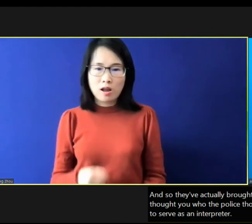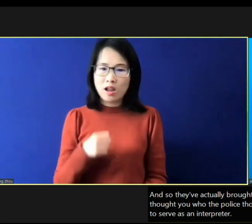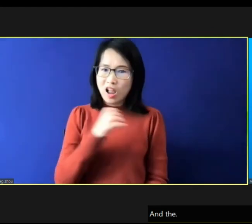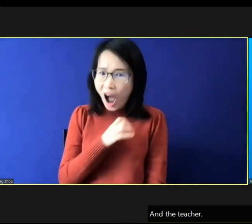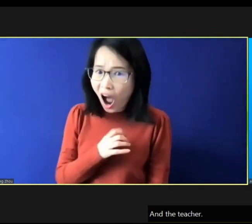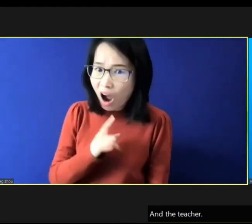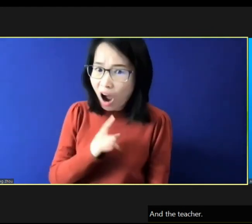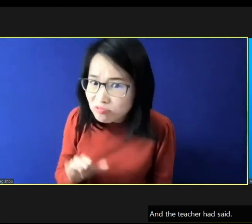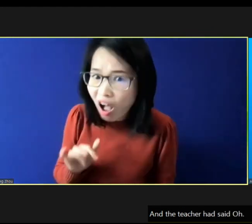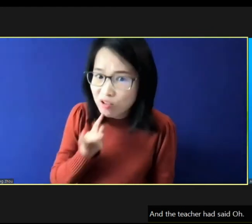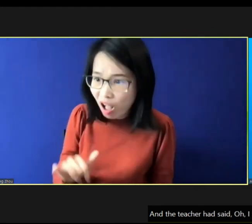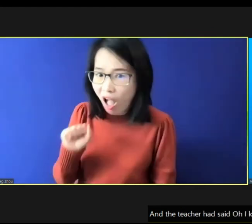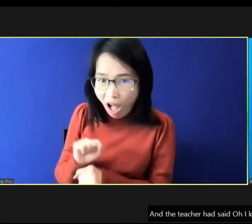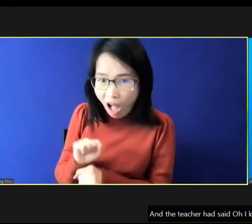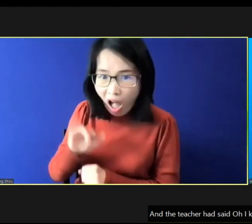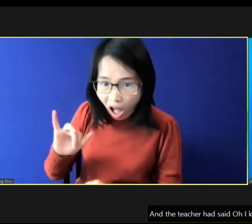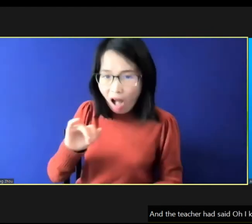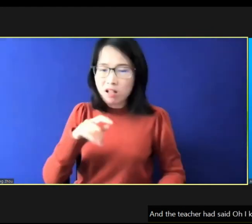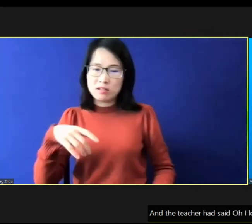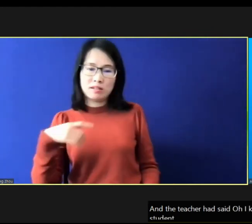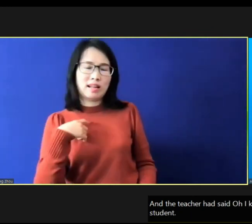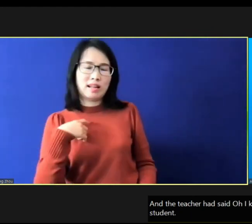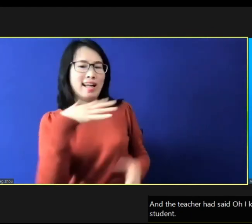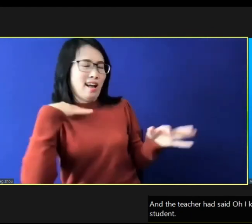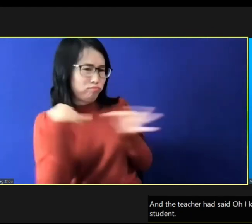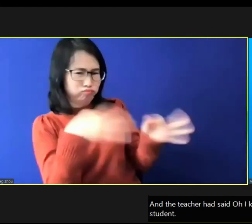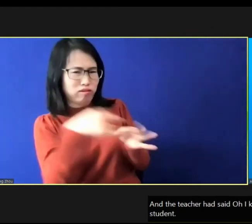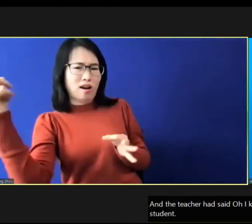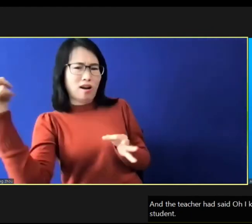And the teacher had said, oh, I know this man, he was my student.